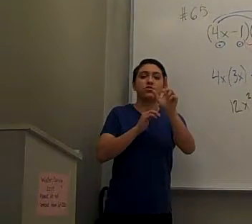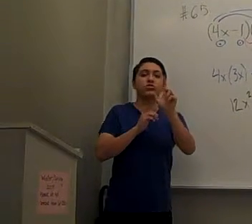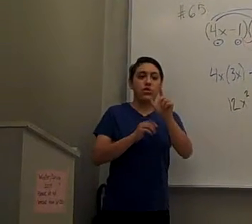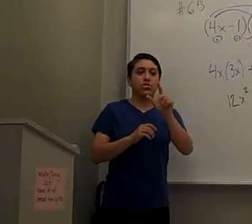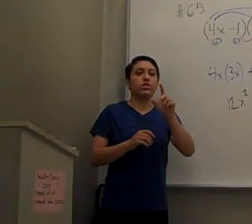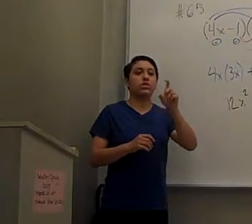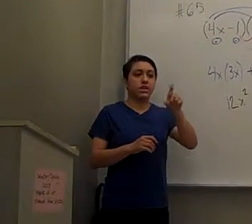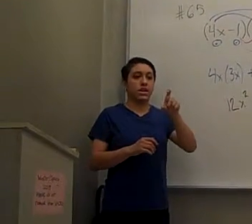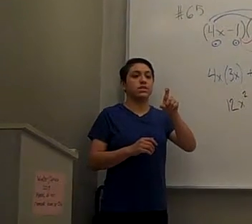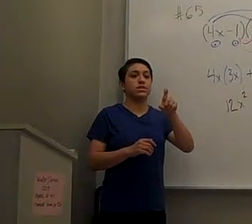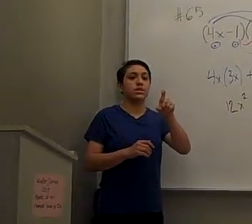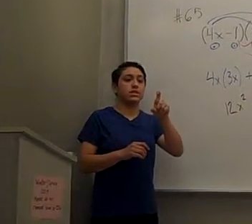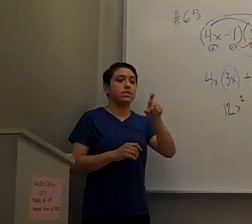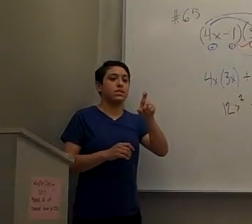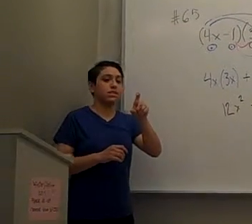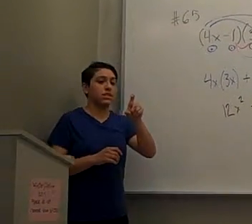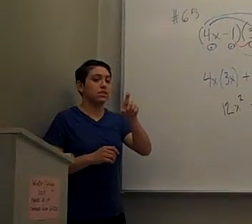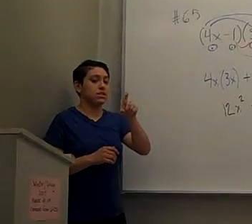Minus 12.